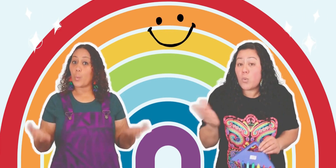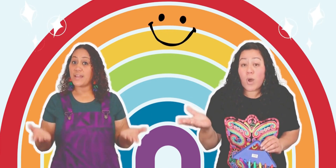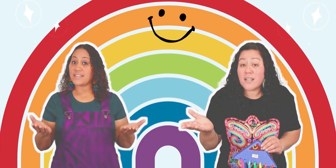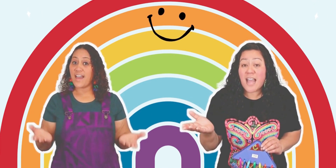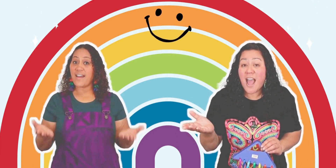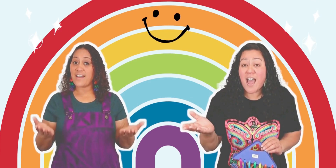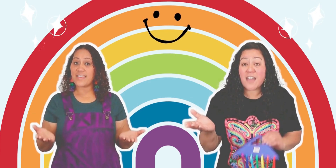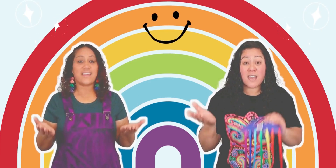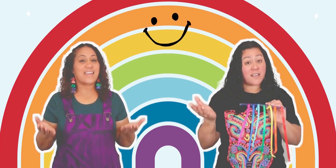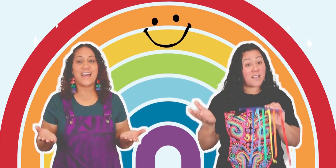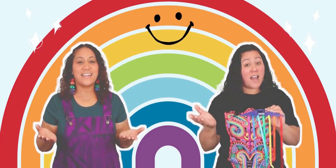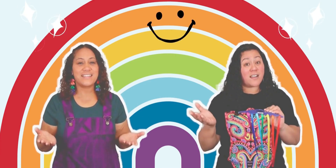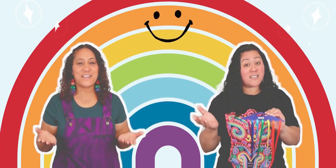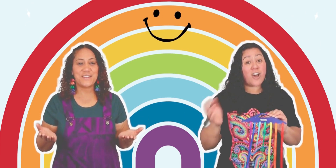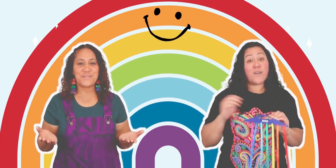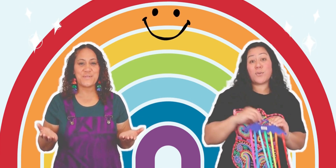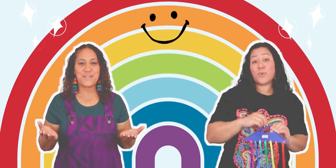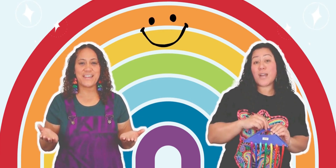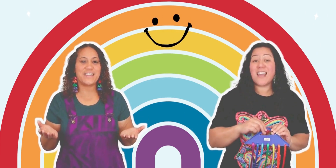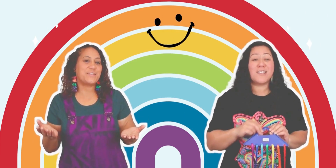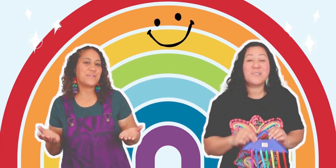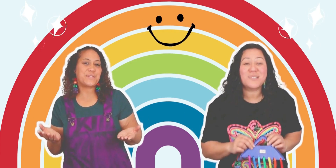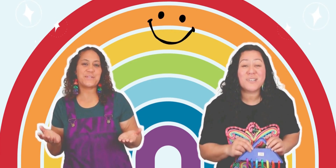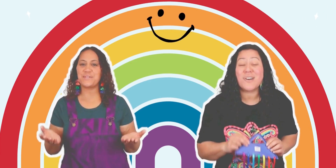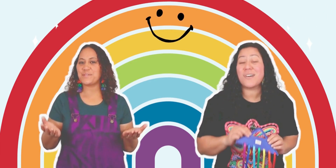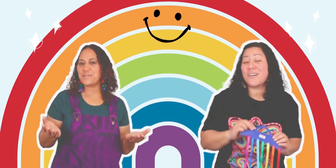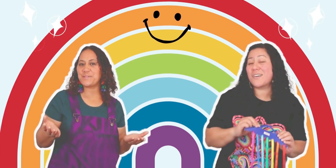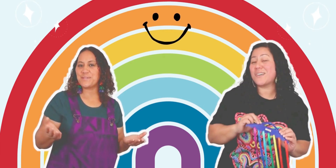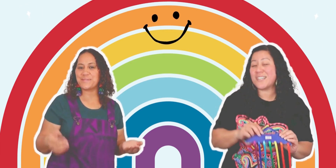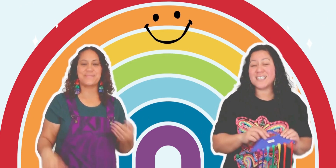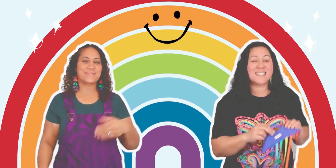What are the colors of Uenuku?